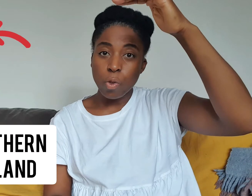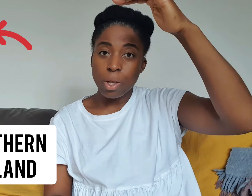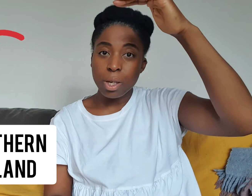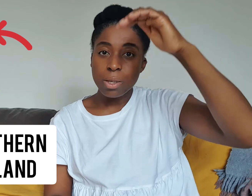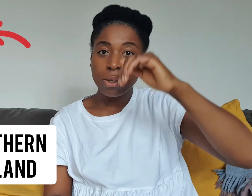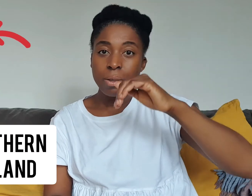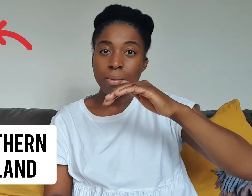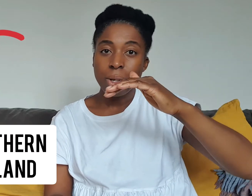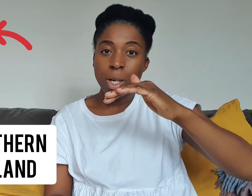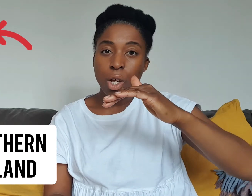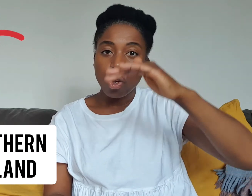Northern